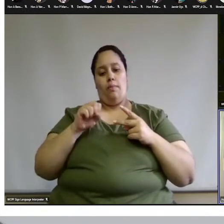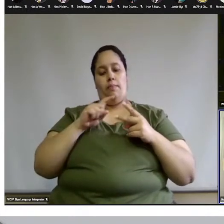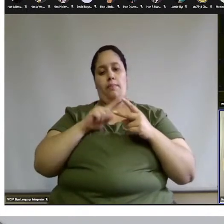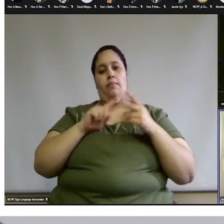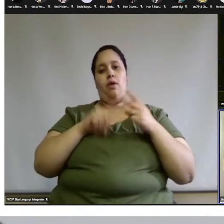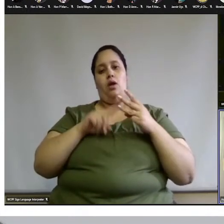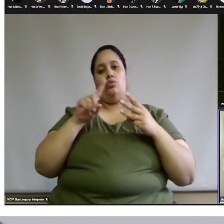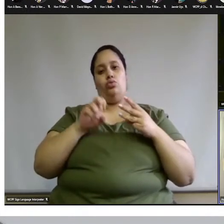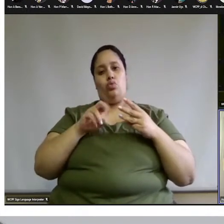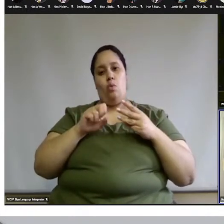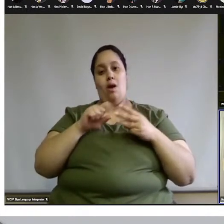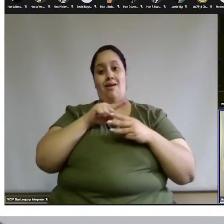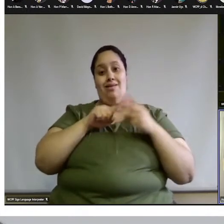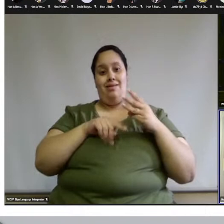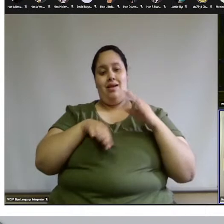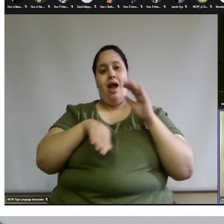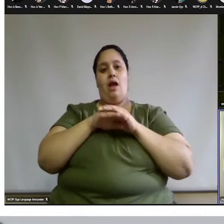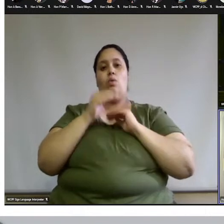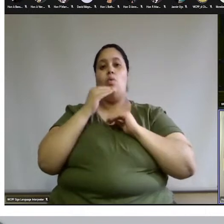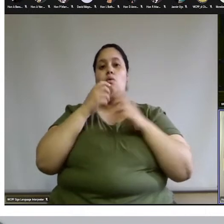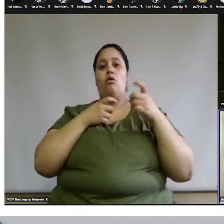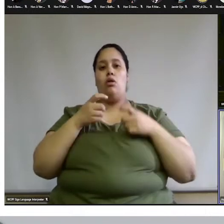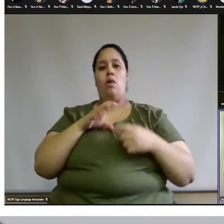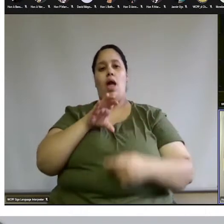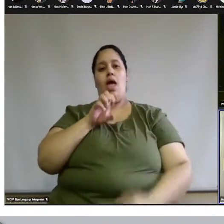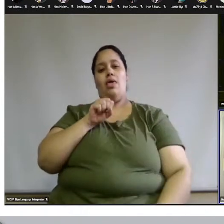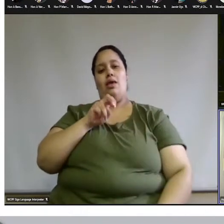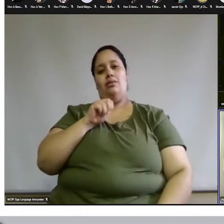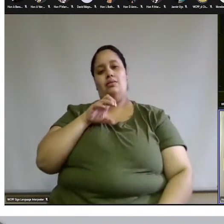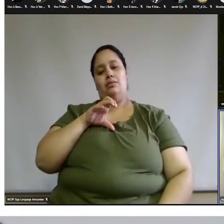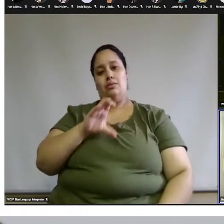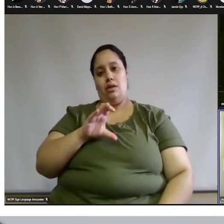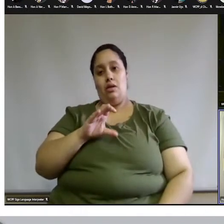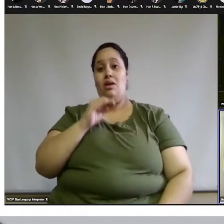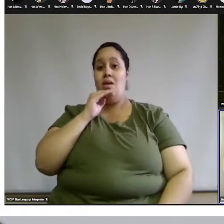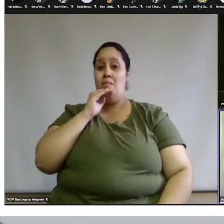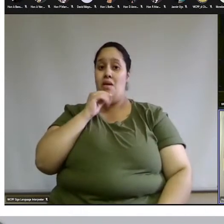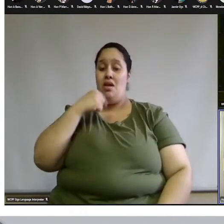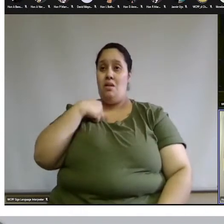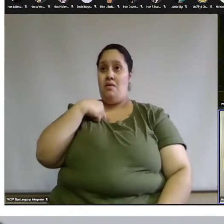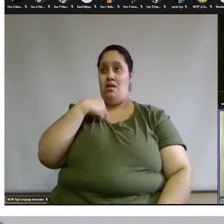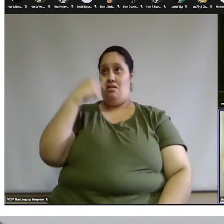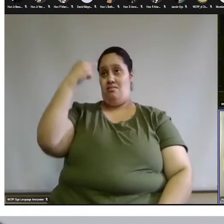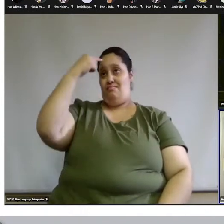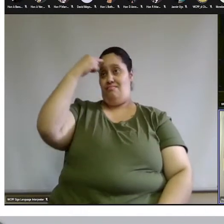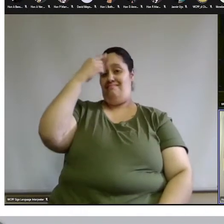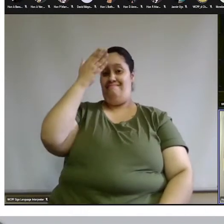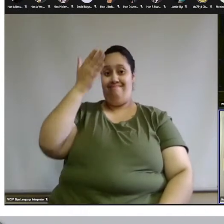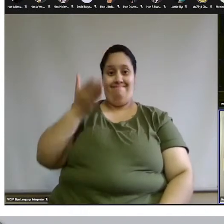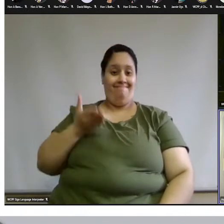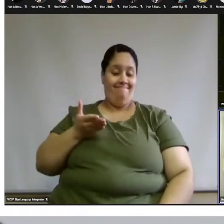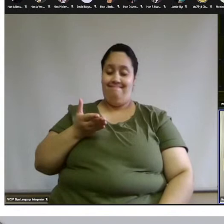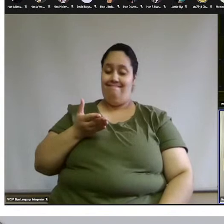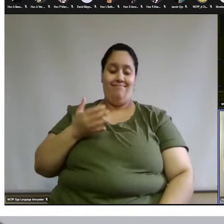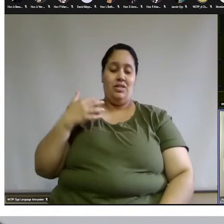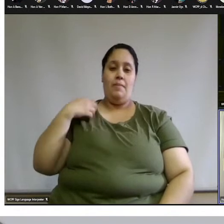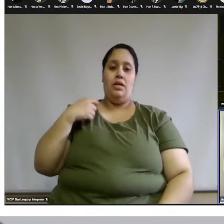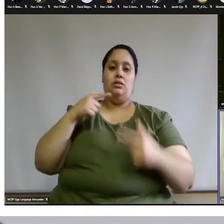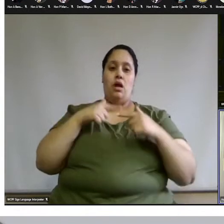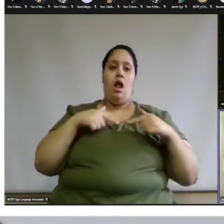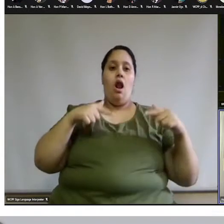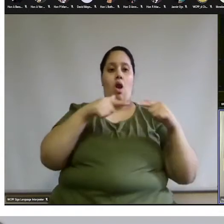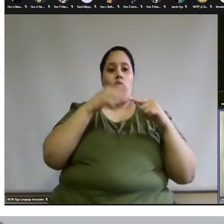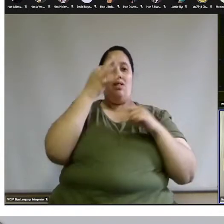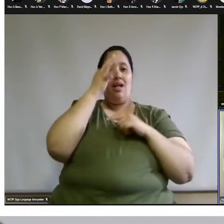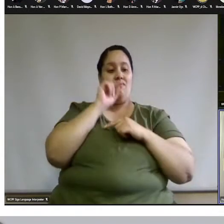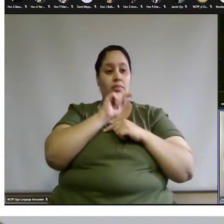ANC control. It has led me to the conclusion that the Minister of Local Government